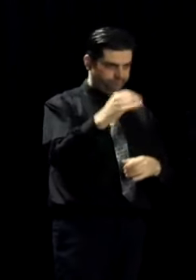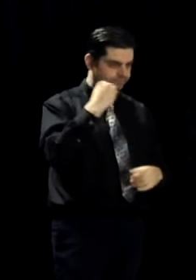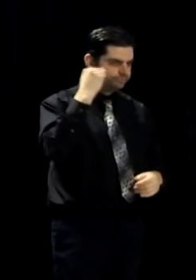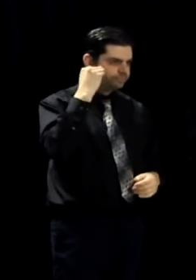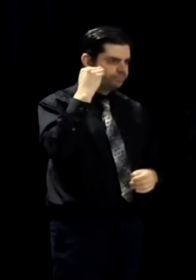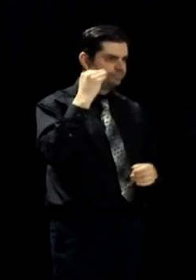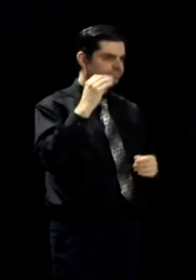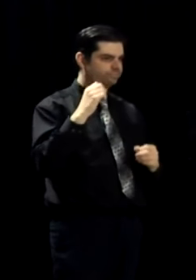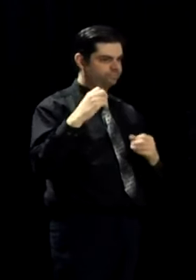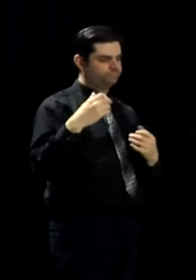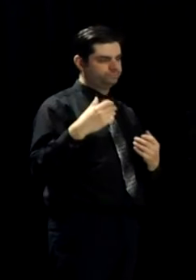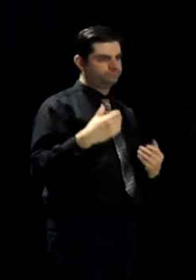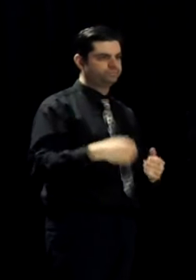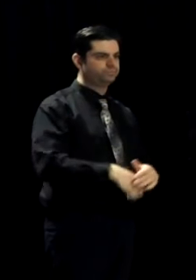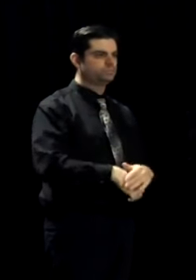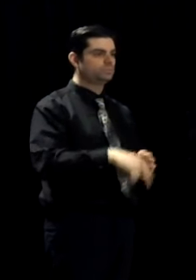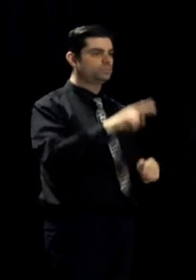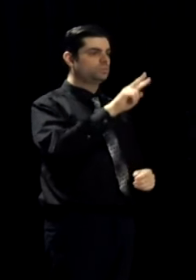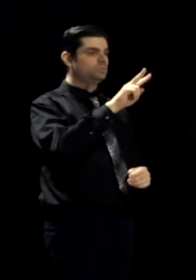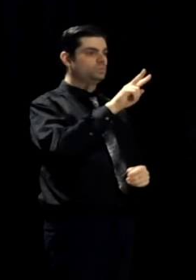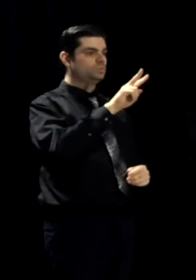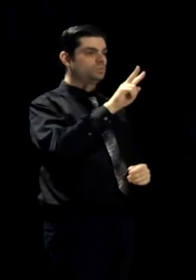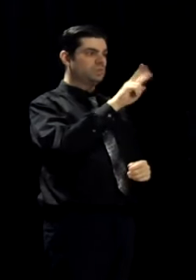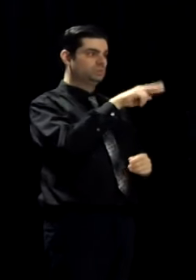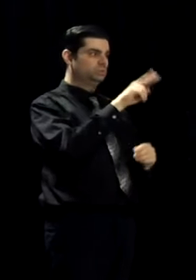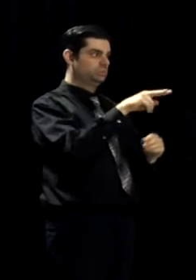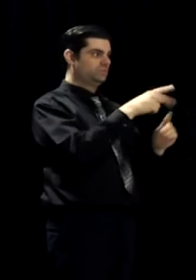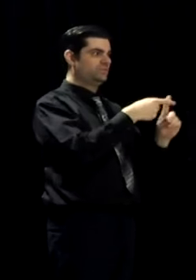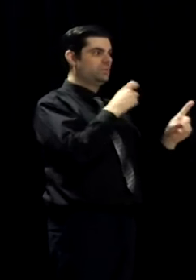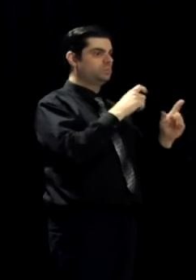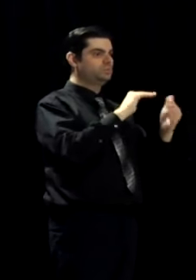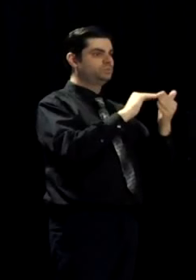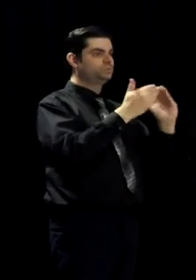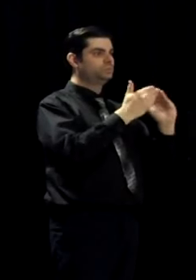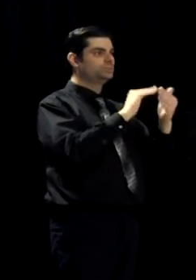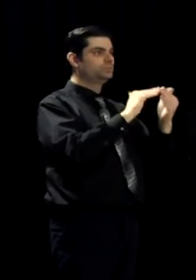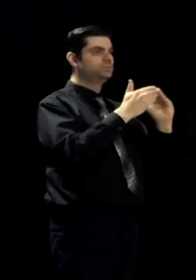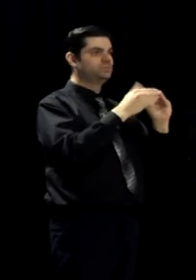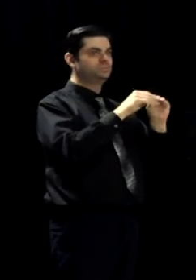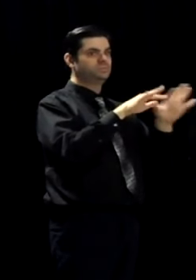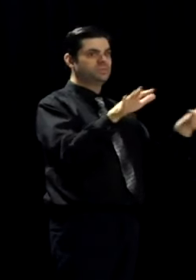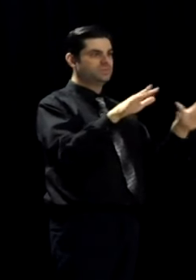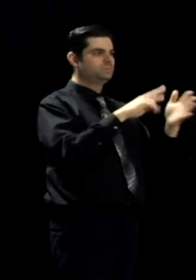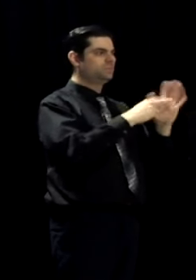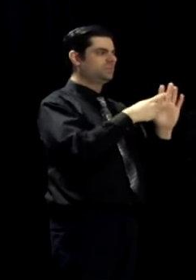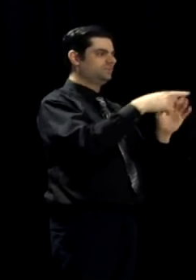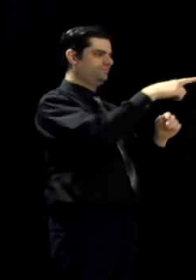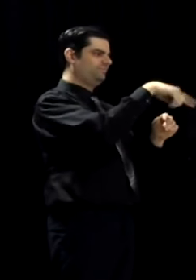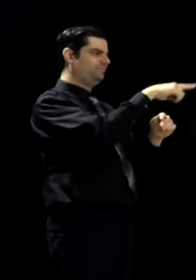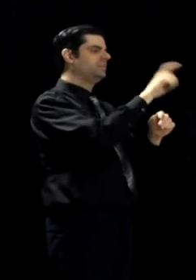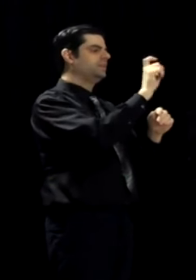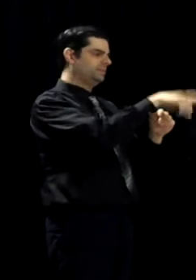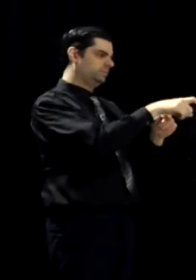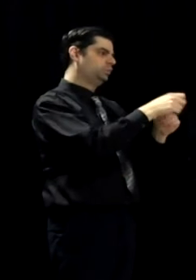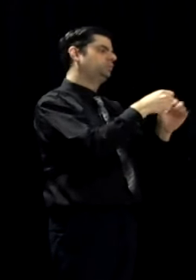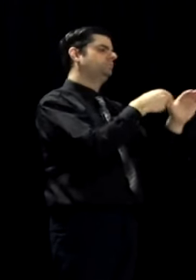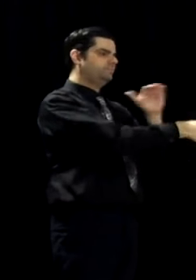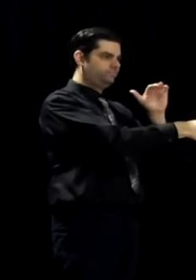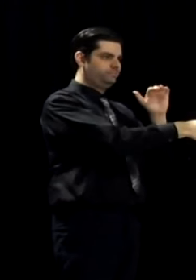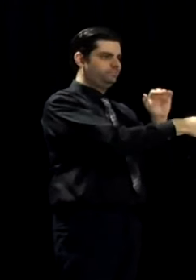11. So that means your quarantine numbers are going to go up more contacts. When we look at who has